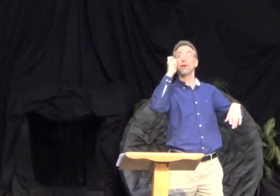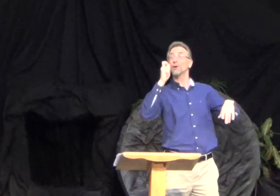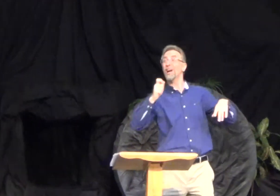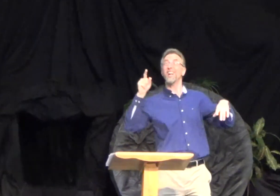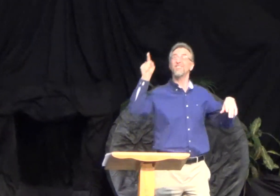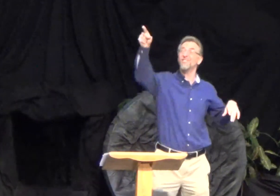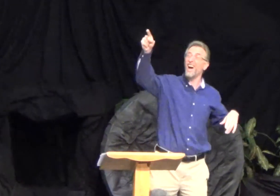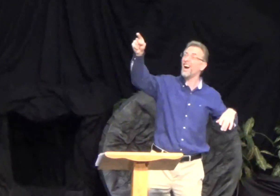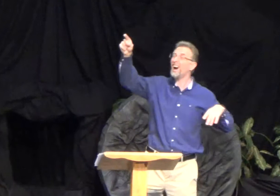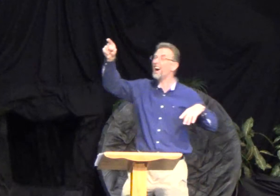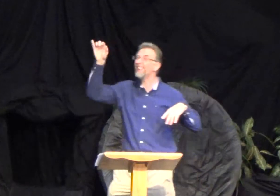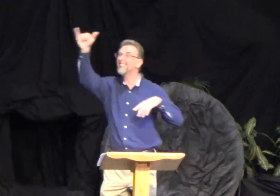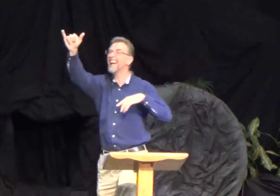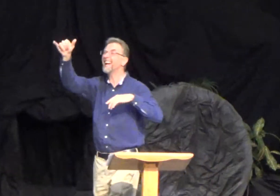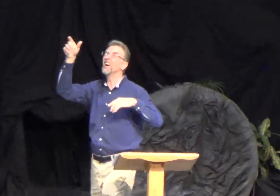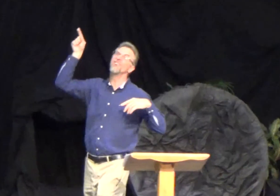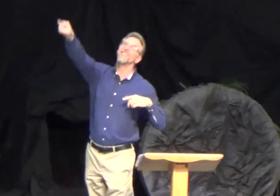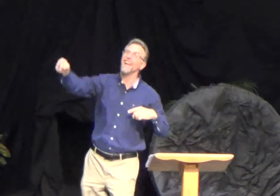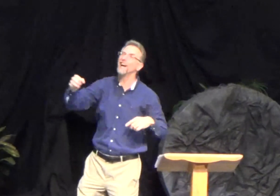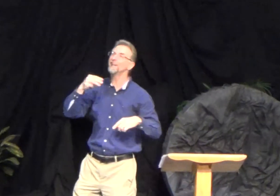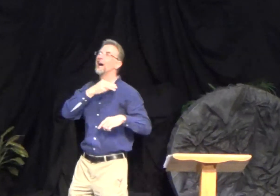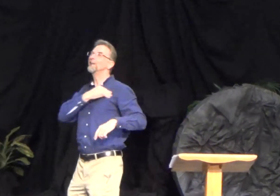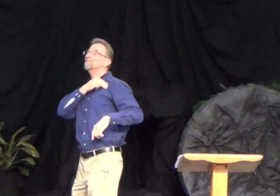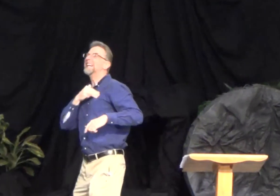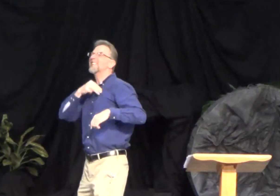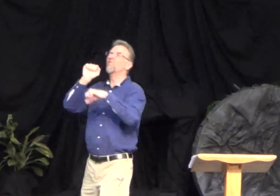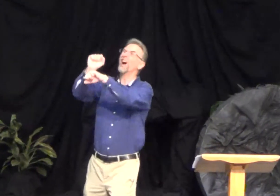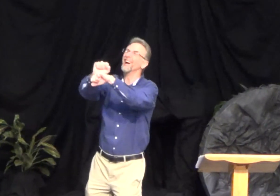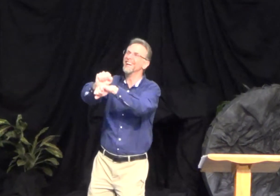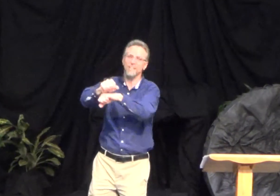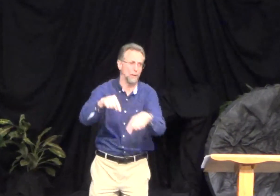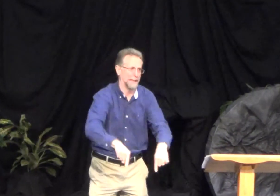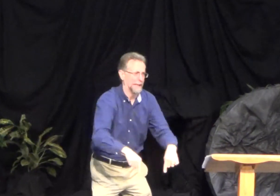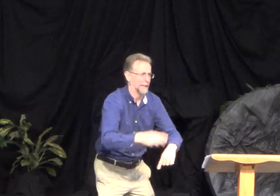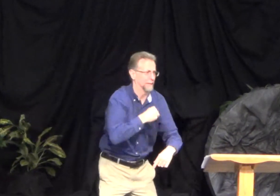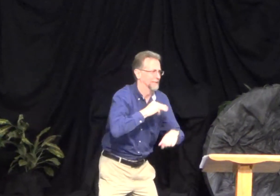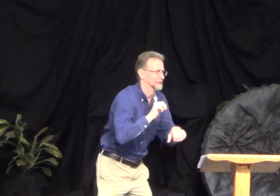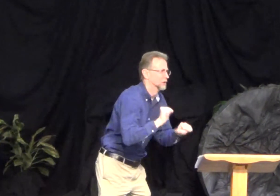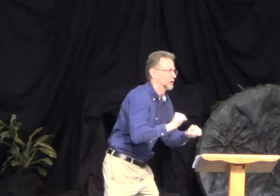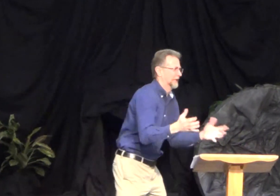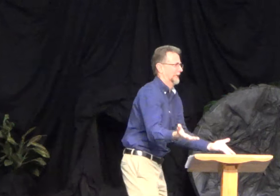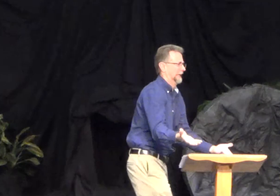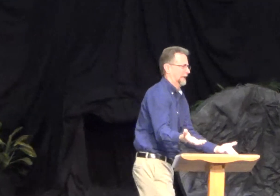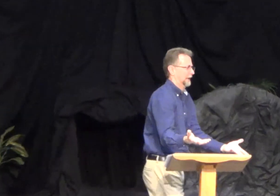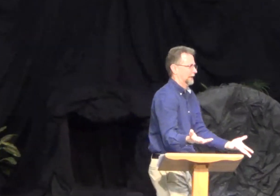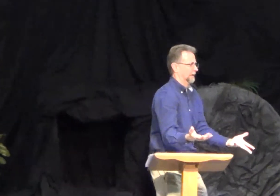Mission to go to Ukraine, to go on mission to work, but we have a mission here as